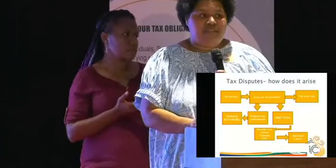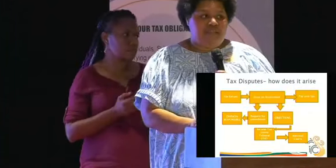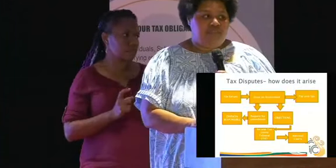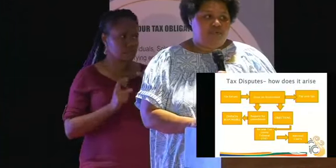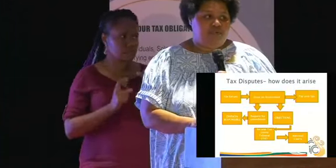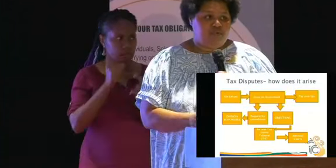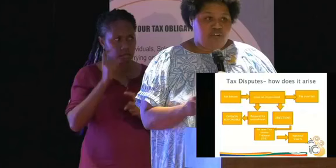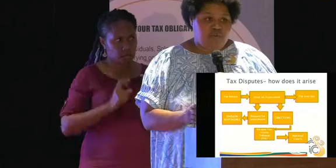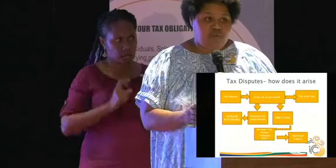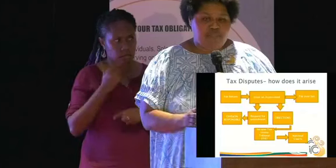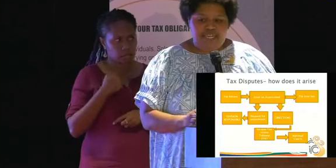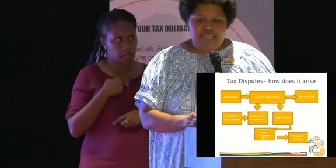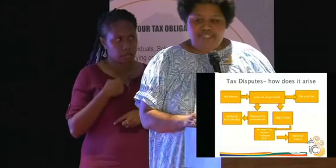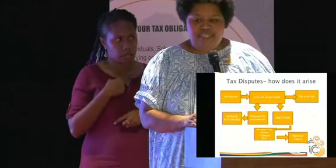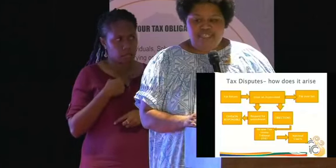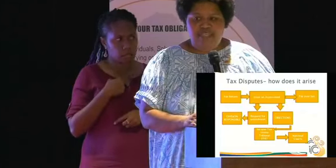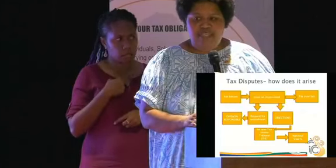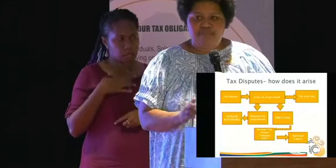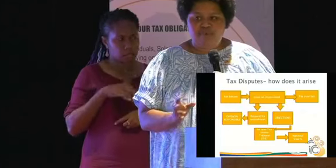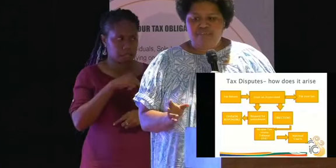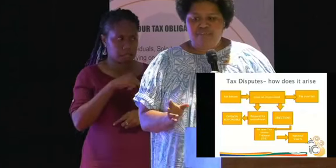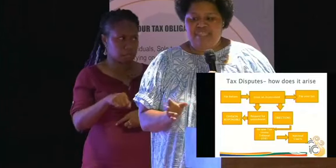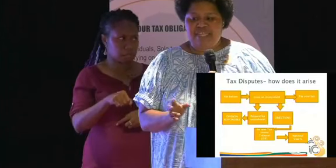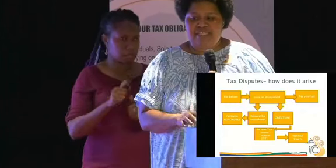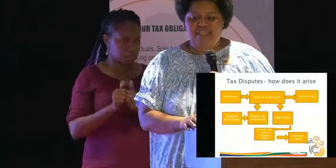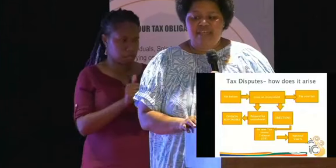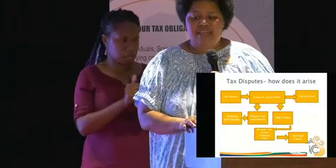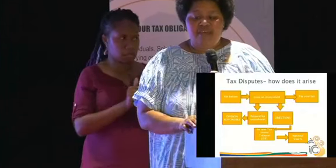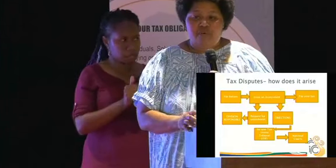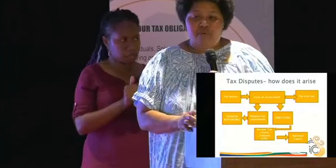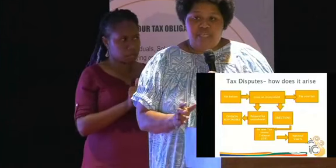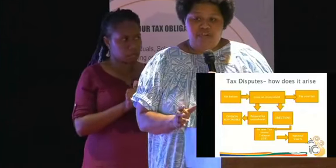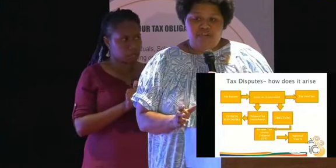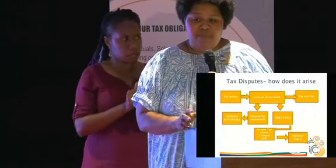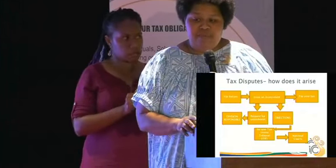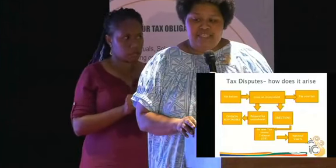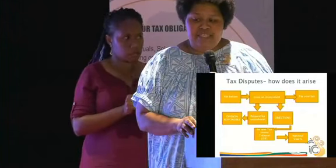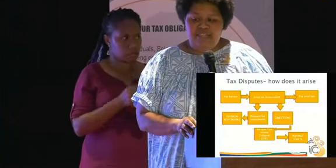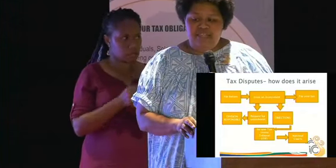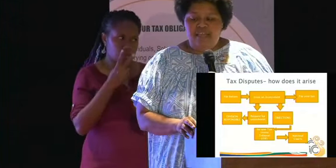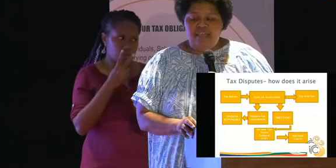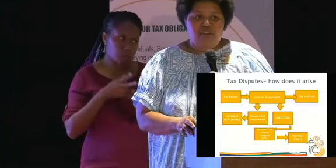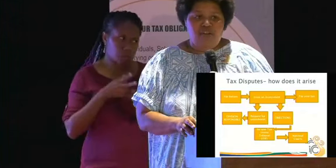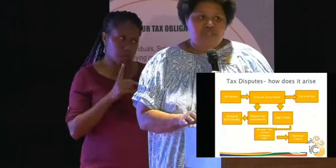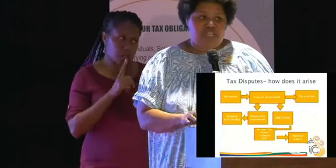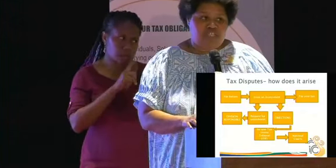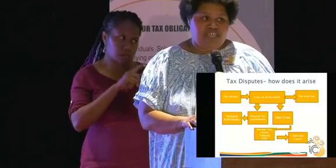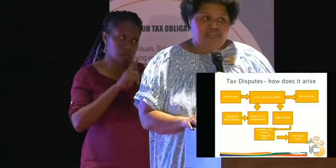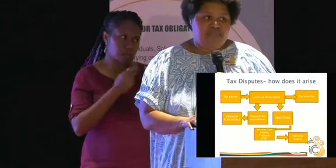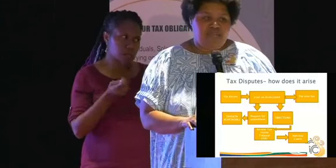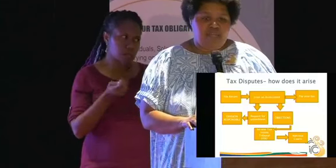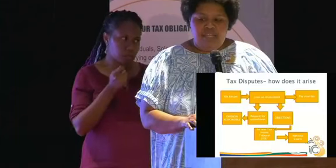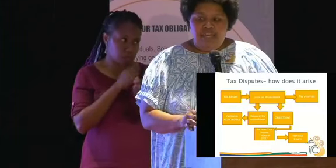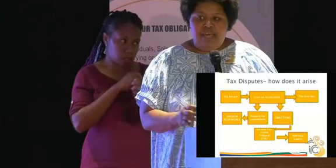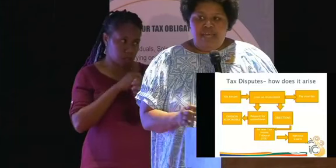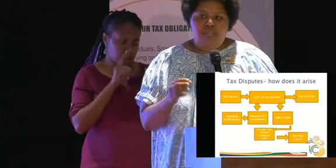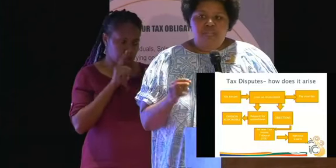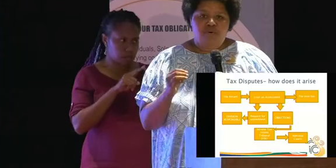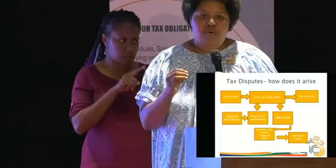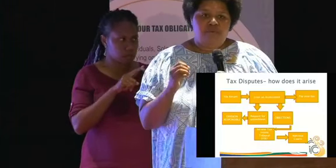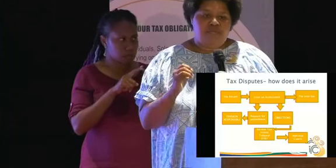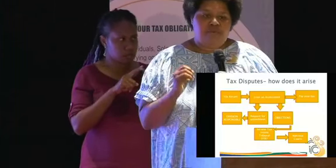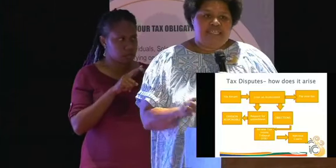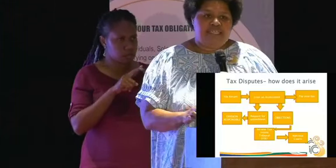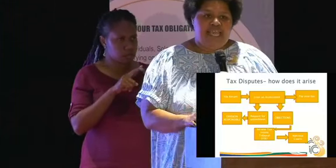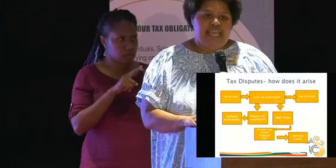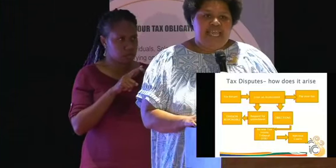want, if you do not agree with that assessment, you have two avenues. That's request for amendment and objection. Now, when